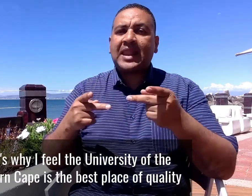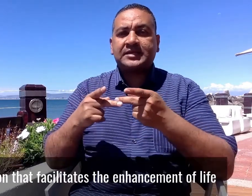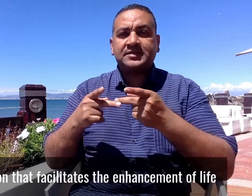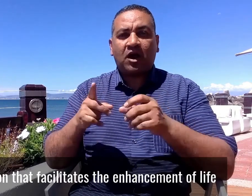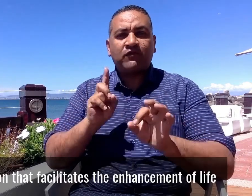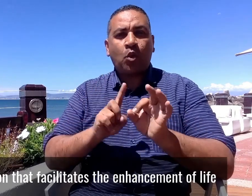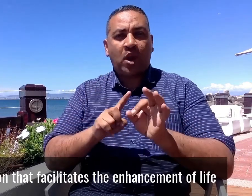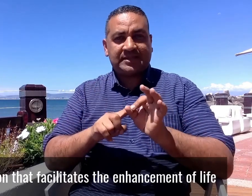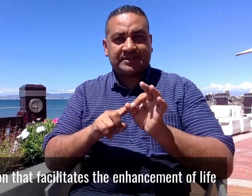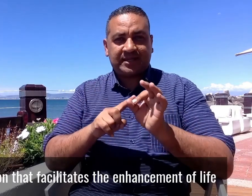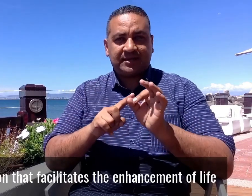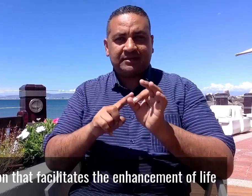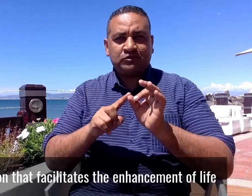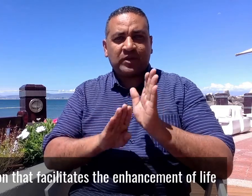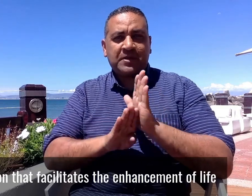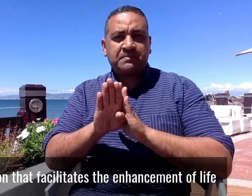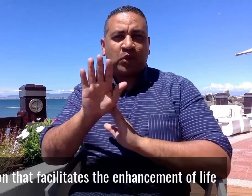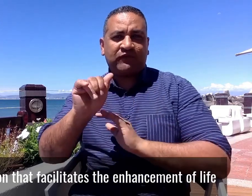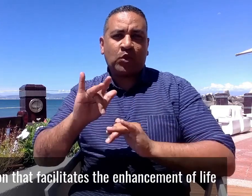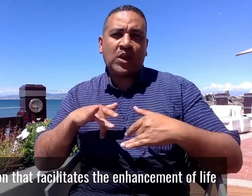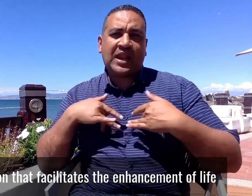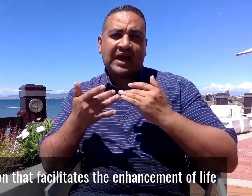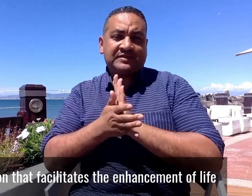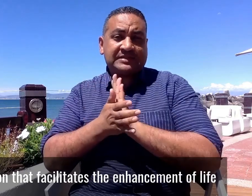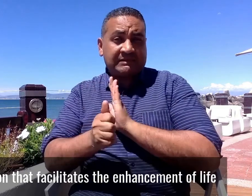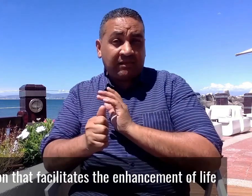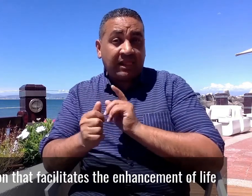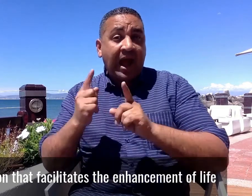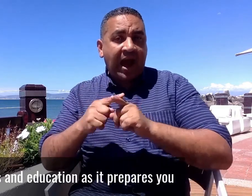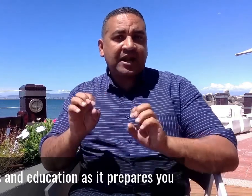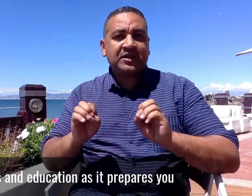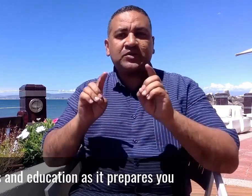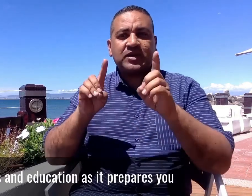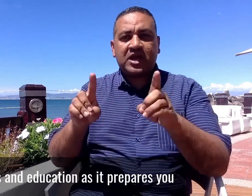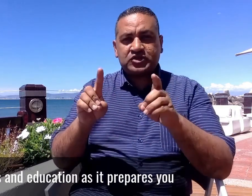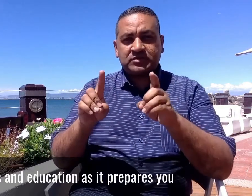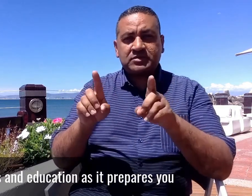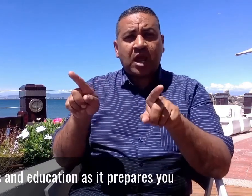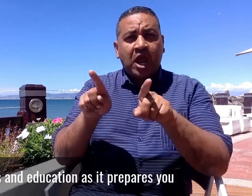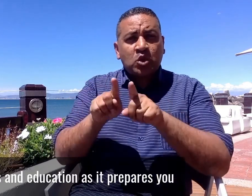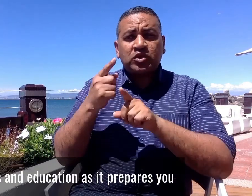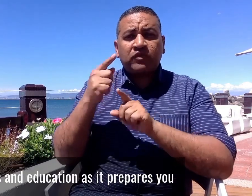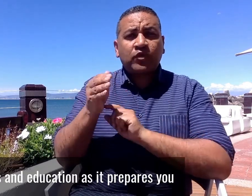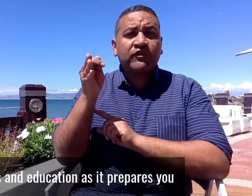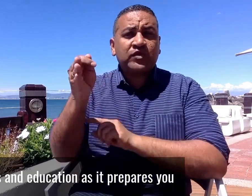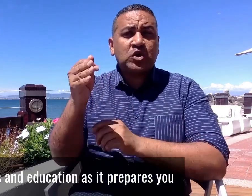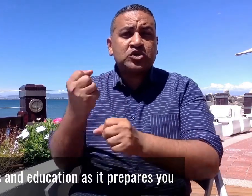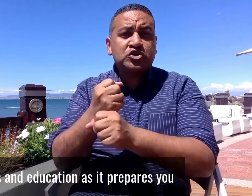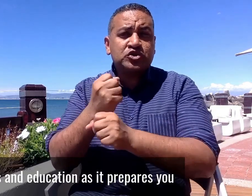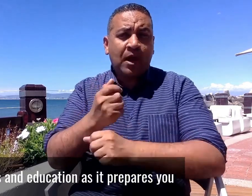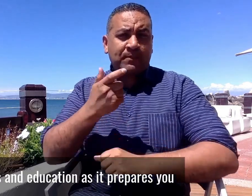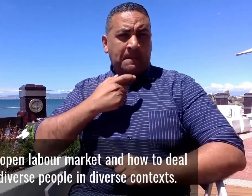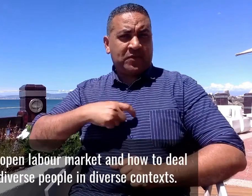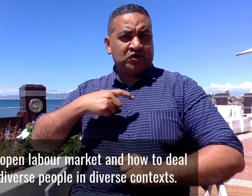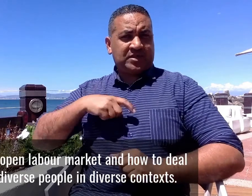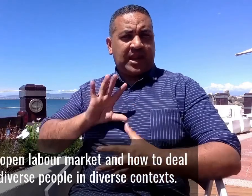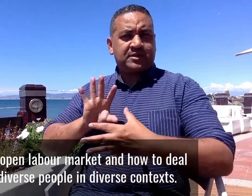an institution that facilitates the enhancement of life skills and education as it prepares you for the open